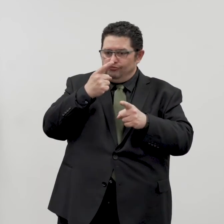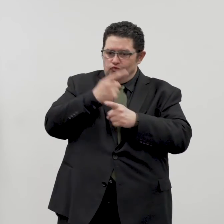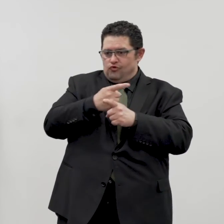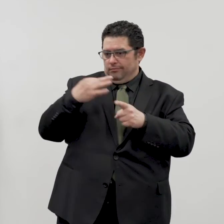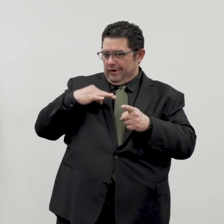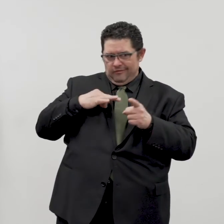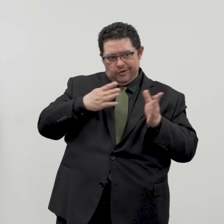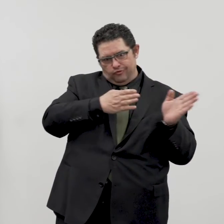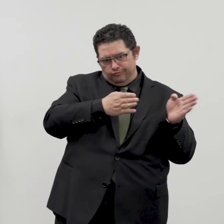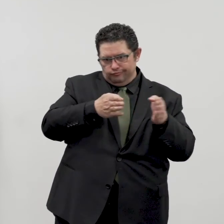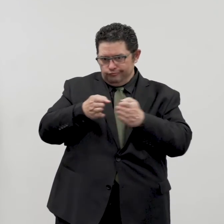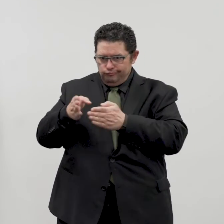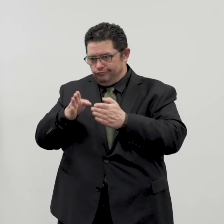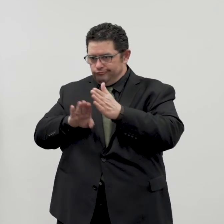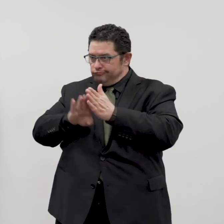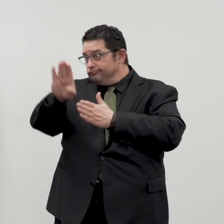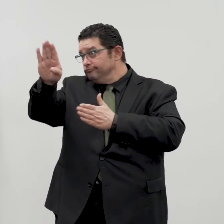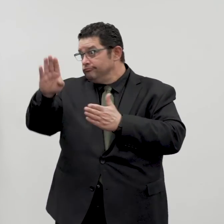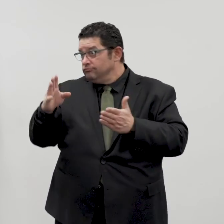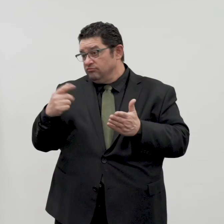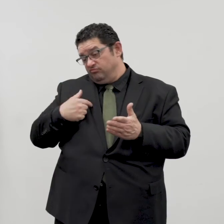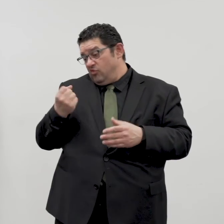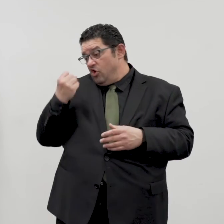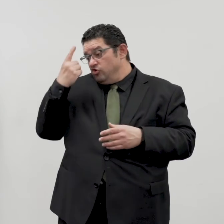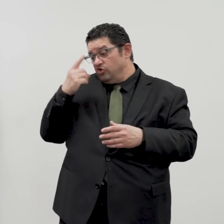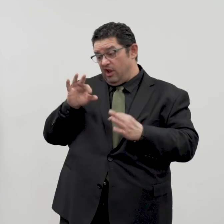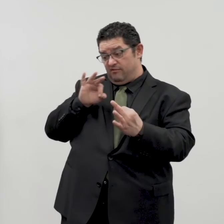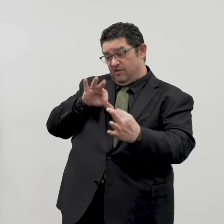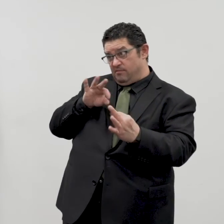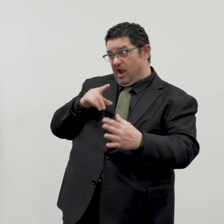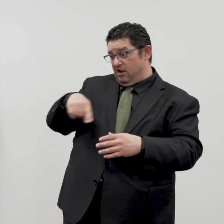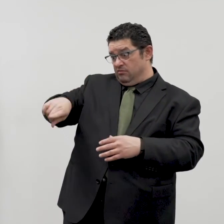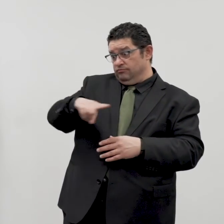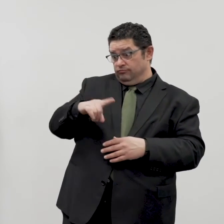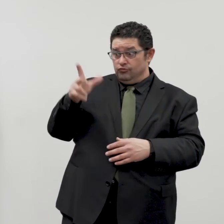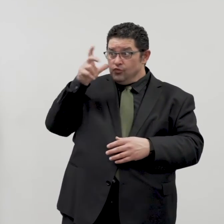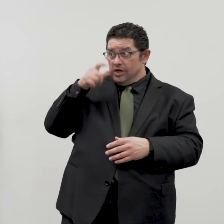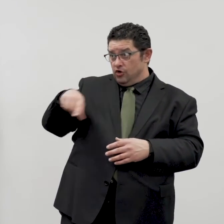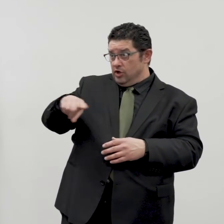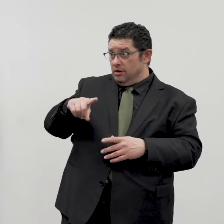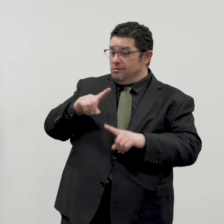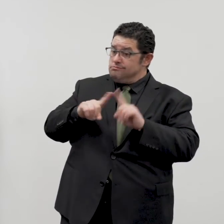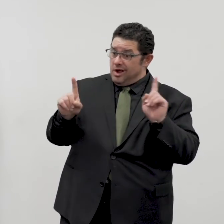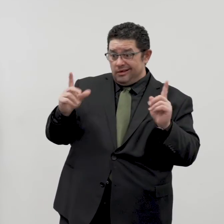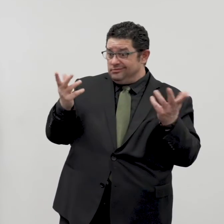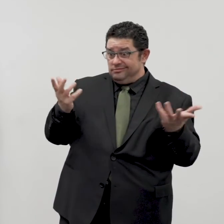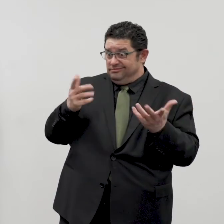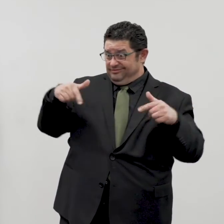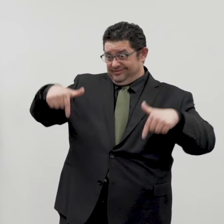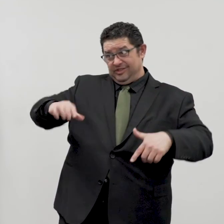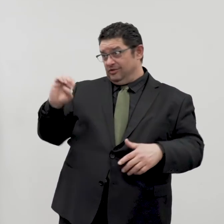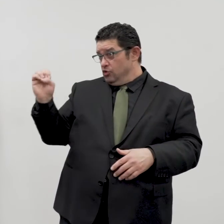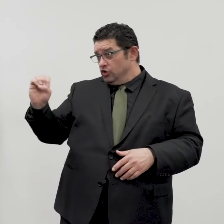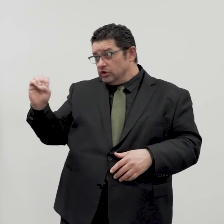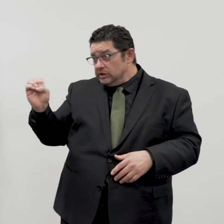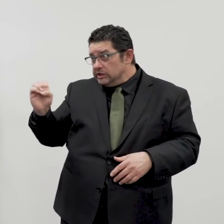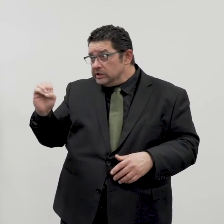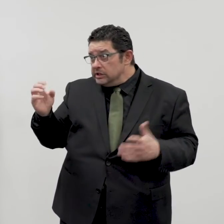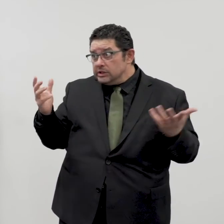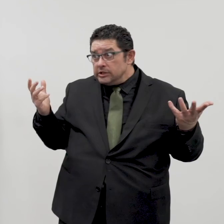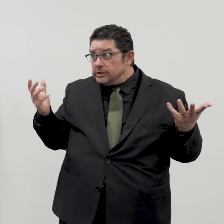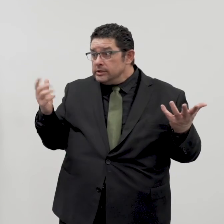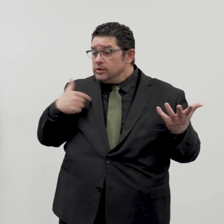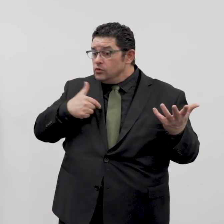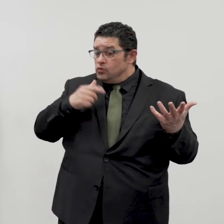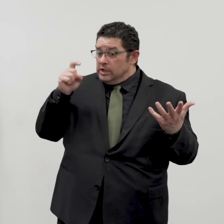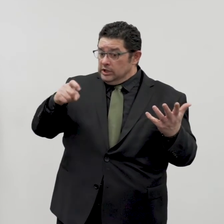I understand the feedback that they're getting. But in the end, this is an emergency, and we